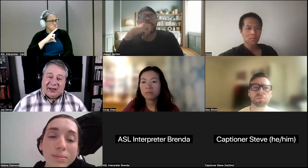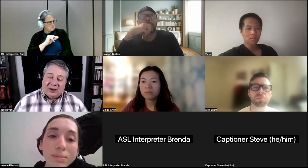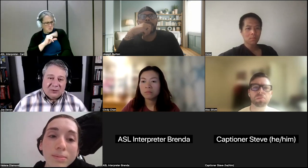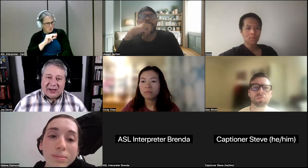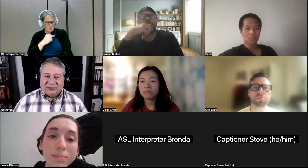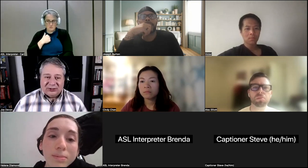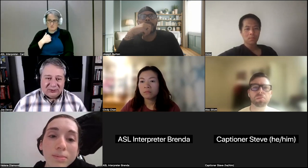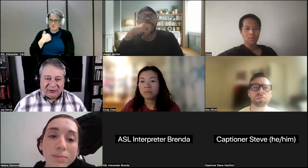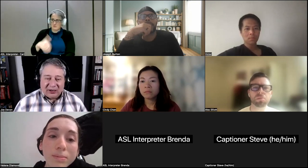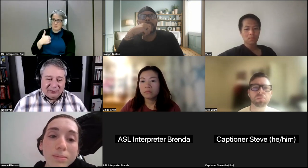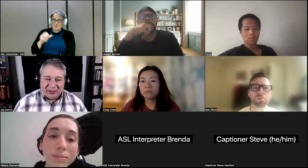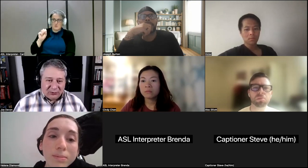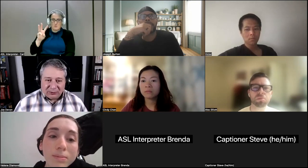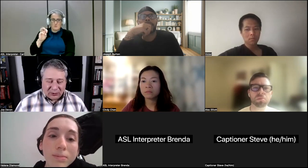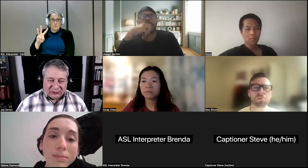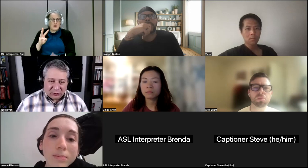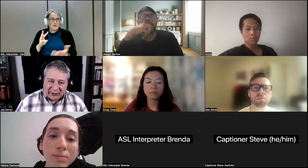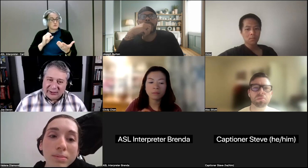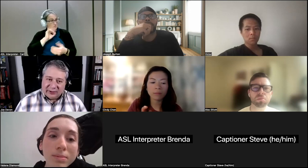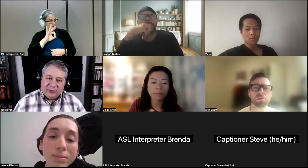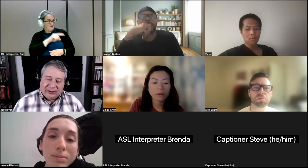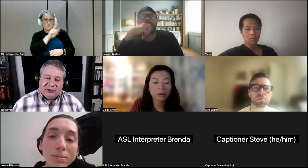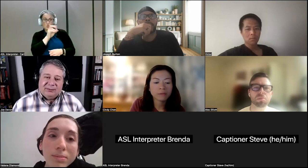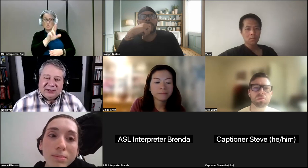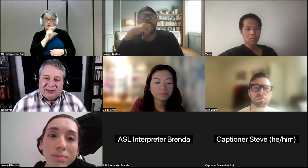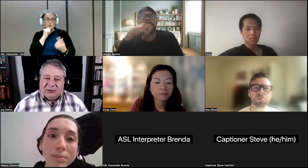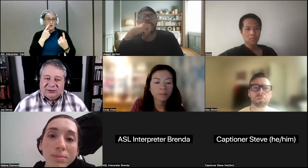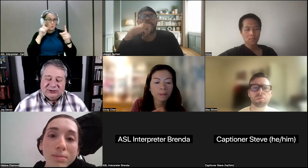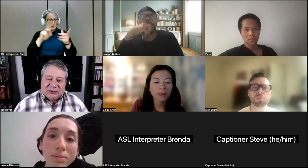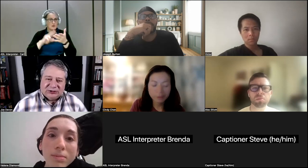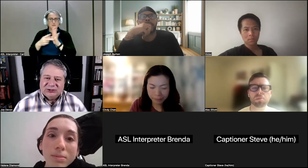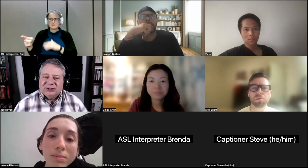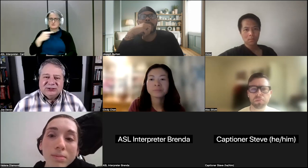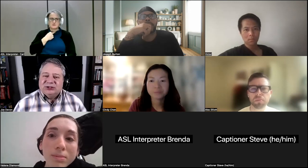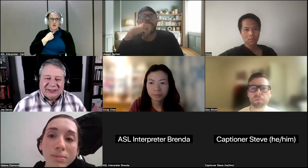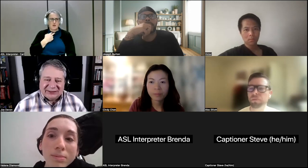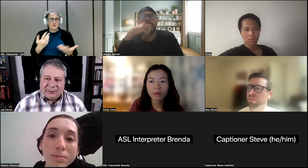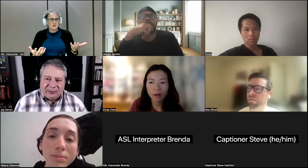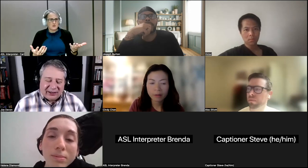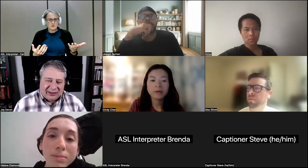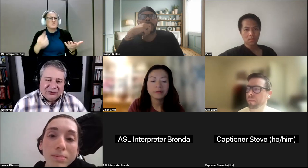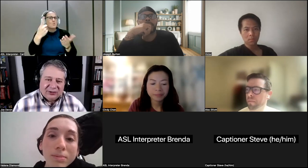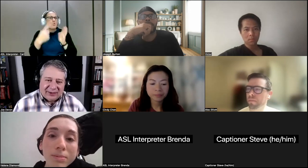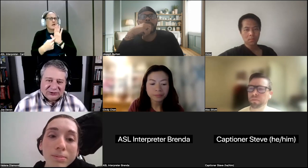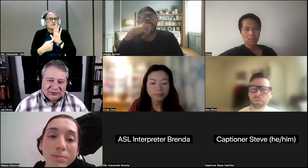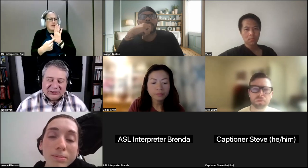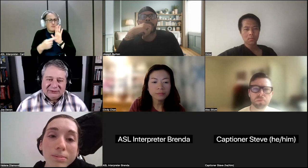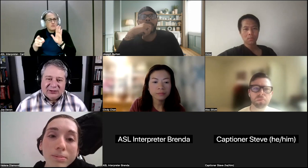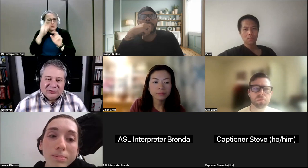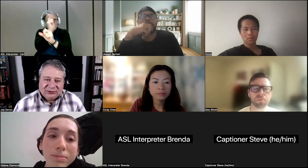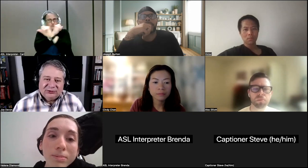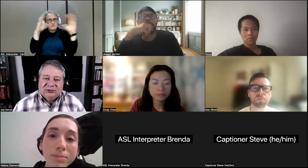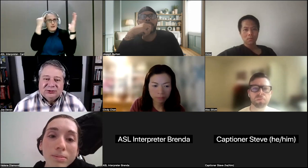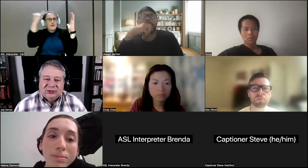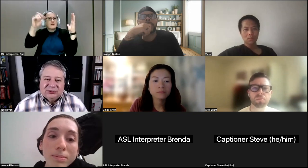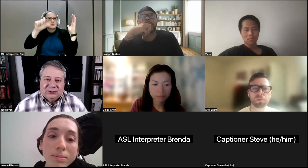I thought, oh, wow. So if God forbid Uber wasn't working, it could really put them in a difficult situation. So this is just an example, but I think you can imagine lots of